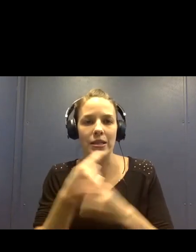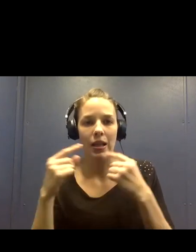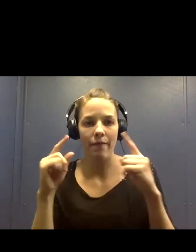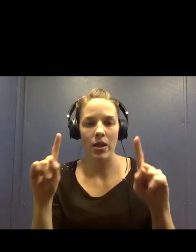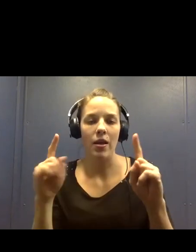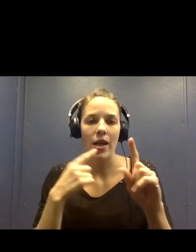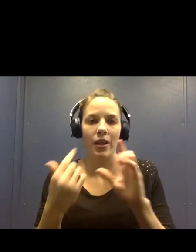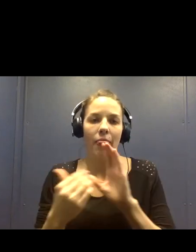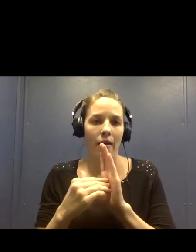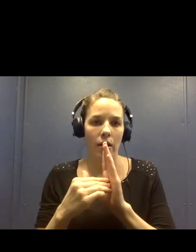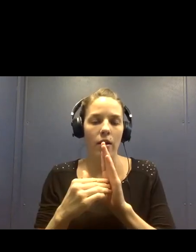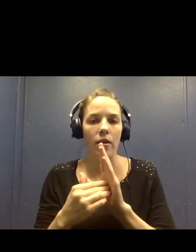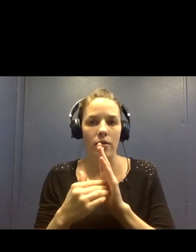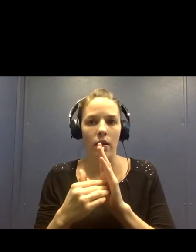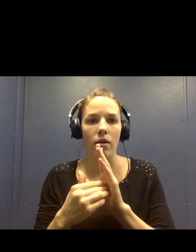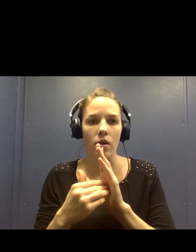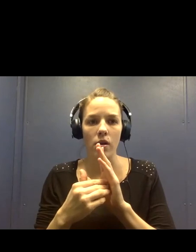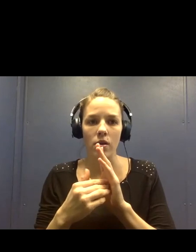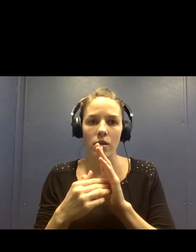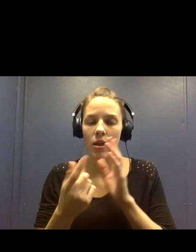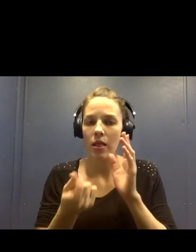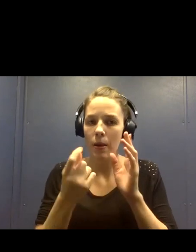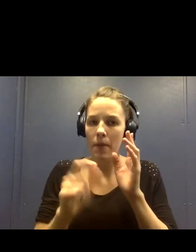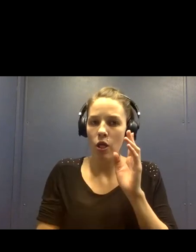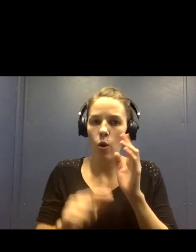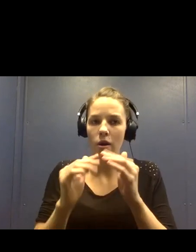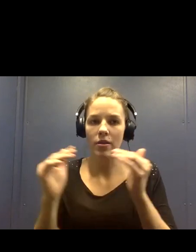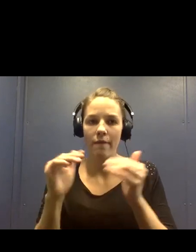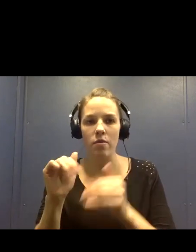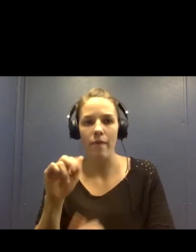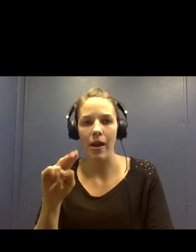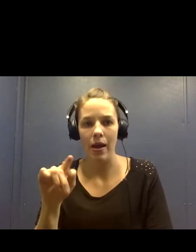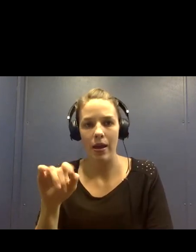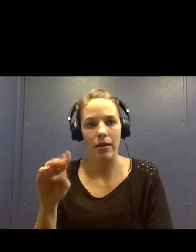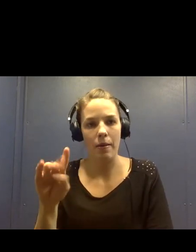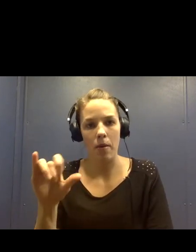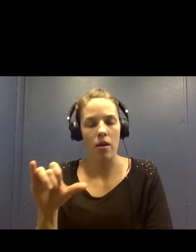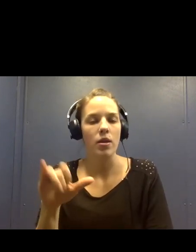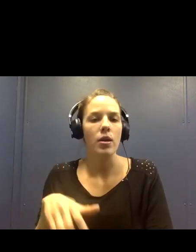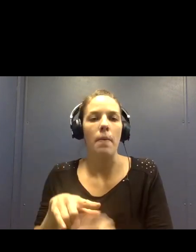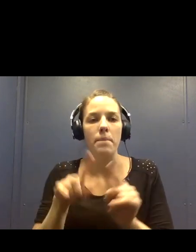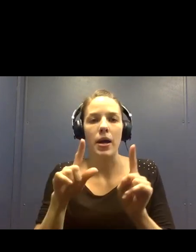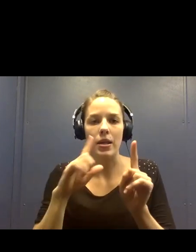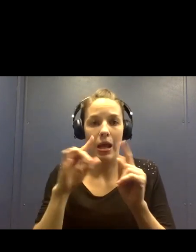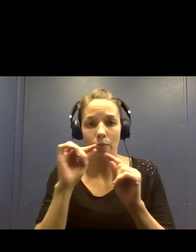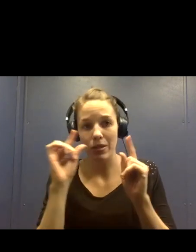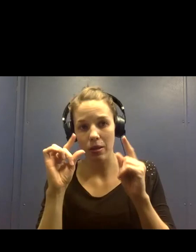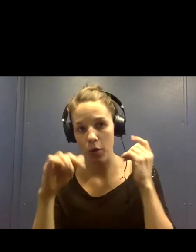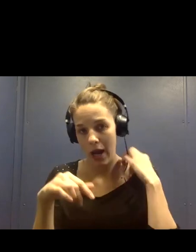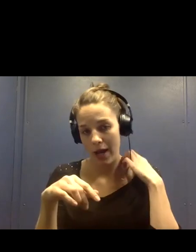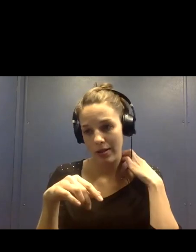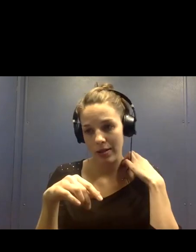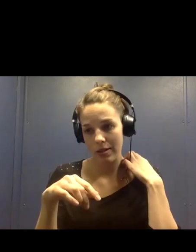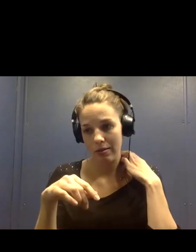say that again. These are slightly lower levels of antibodies, but I would be surprised if